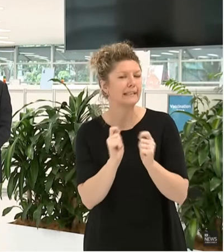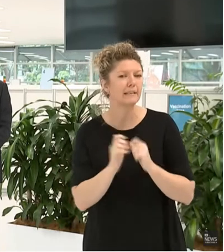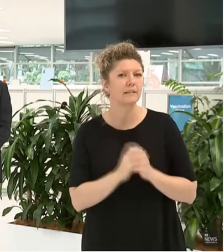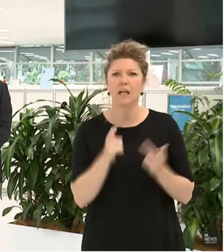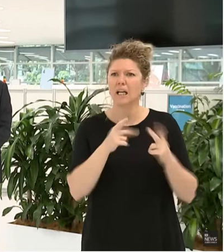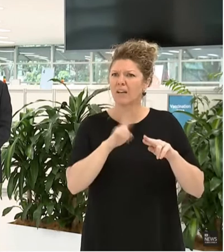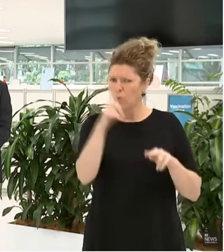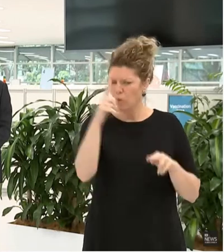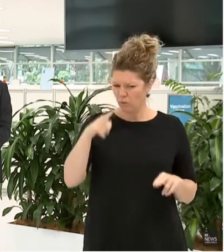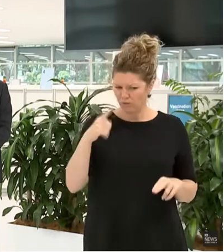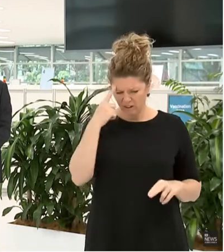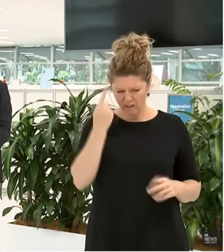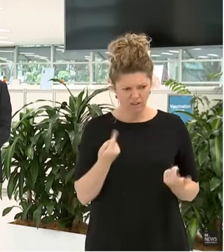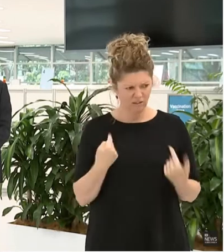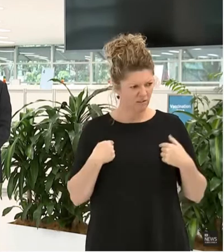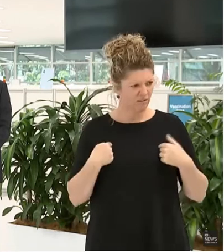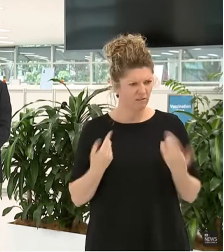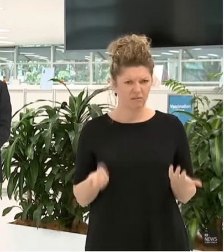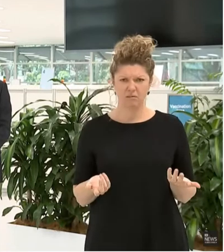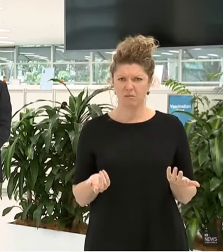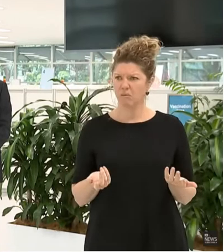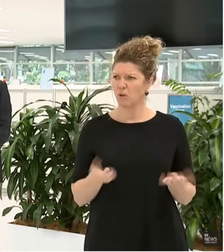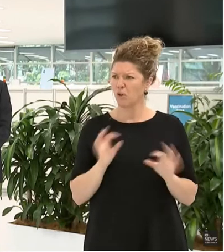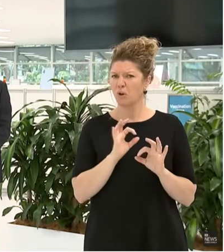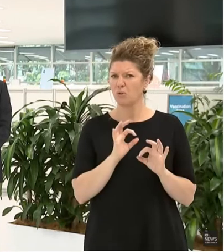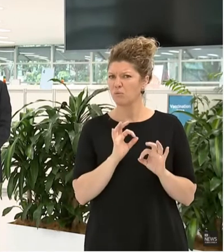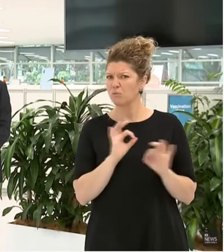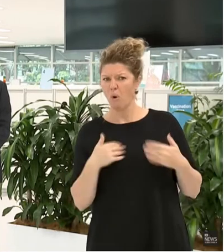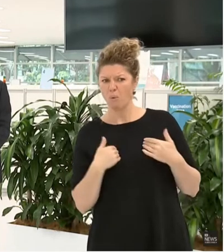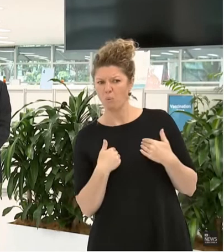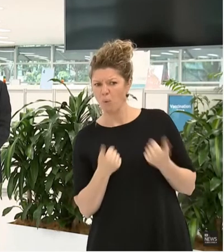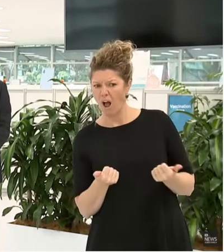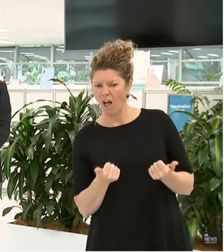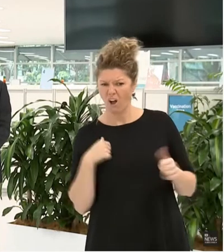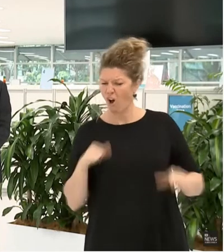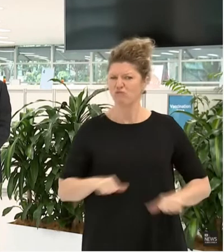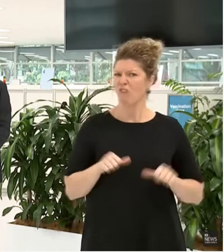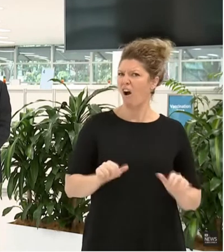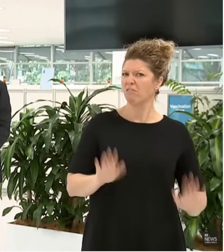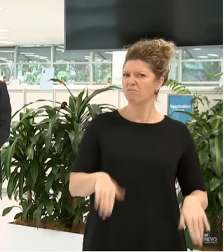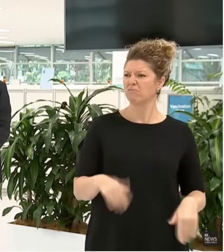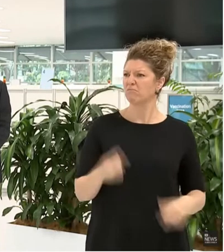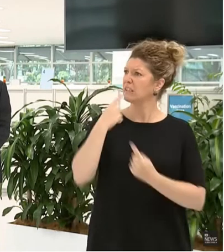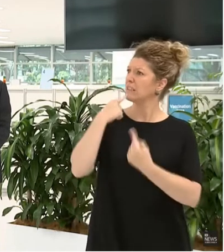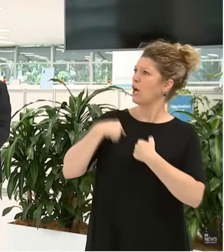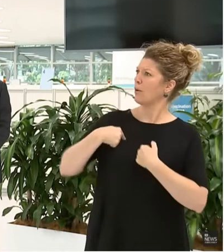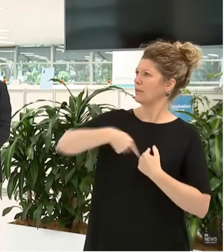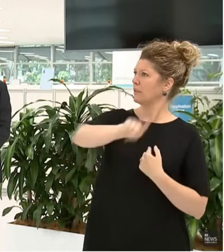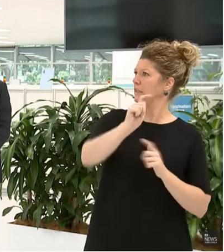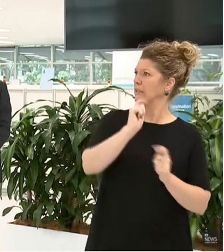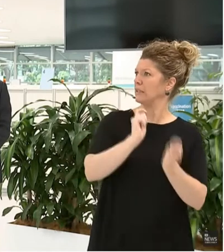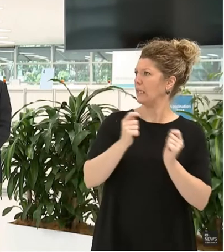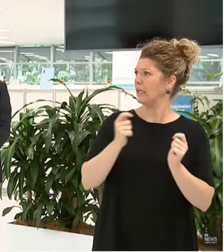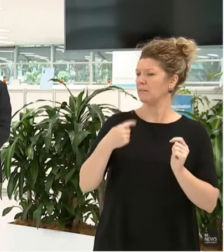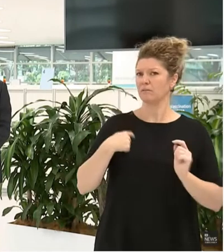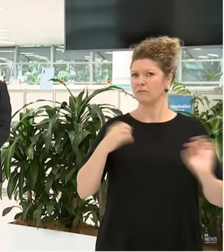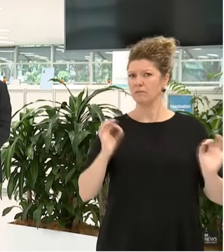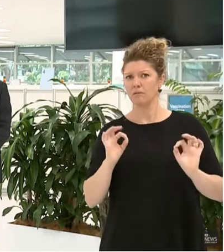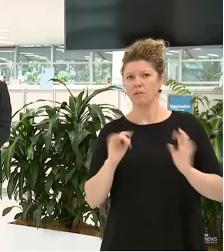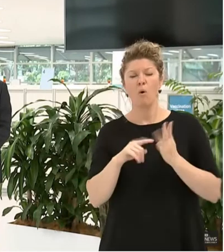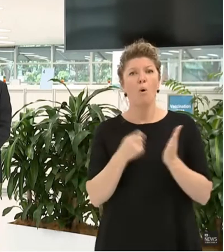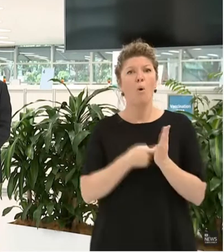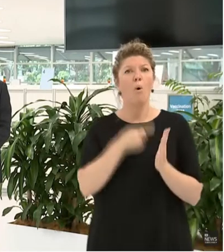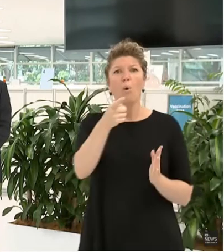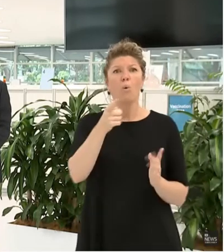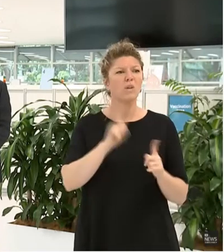feel unwell, if you are not required to be tested and have not been directed so by New South Wales Health, or you are